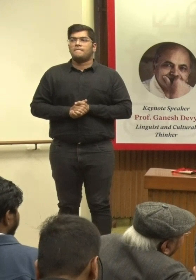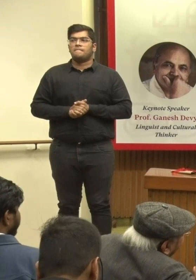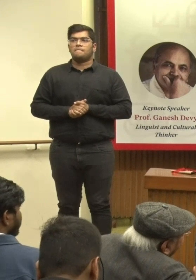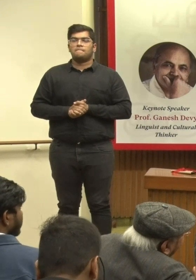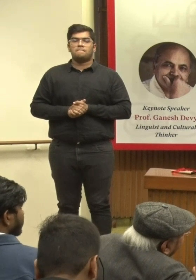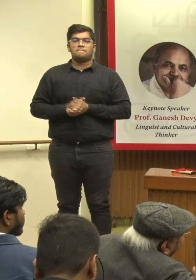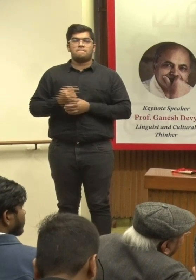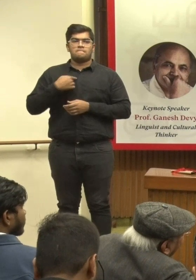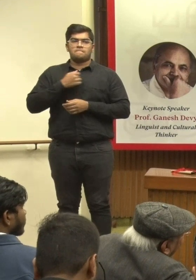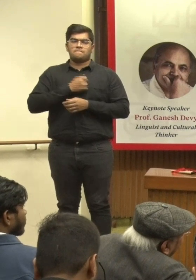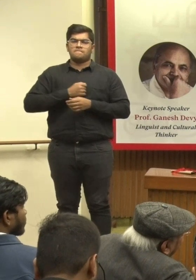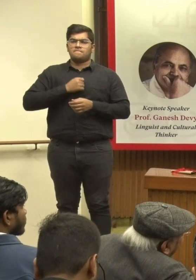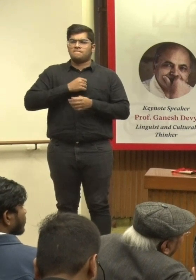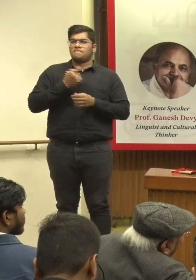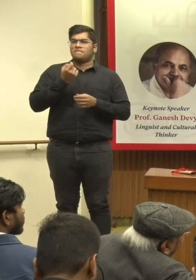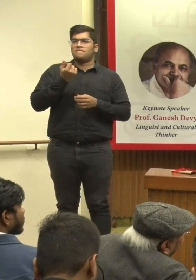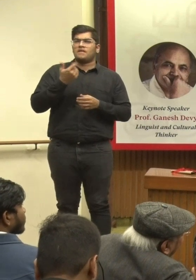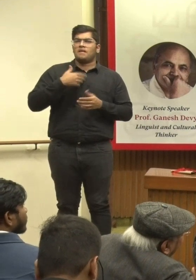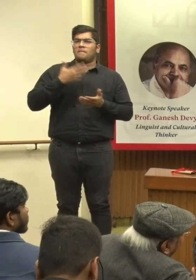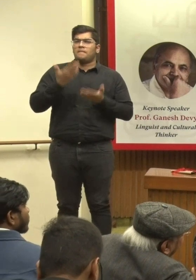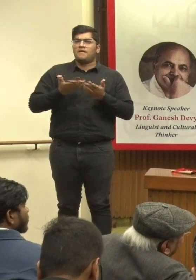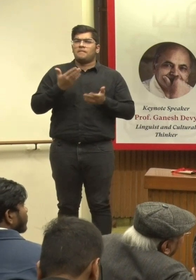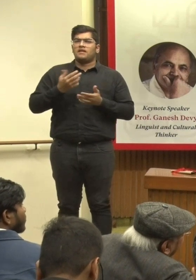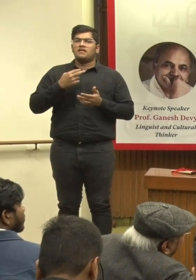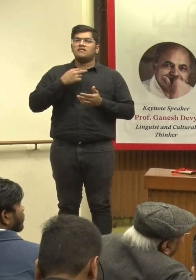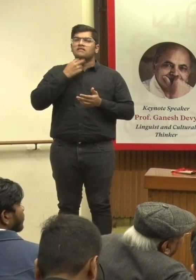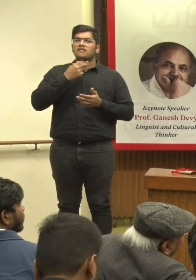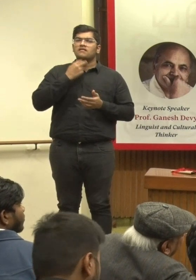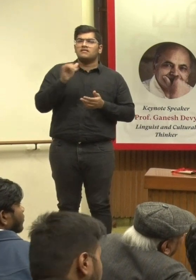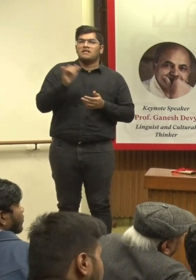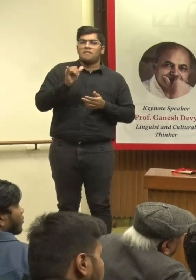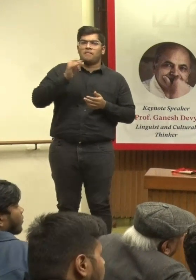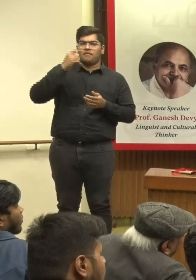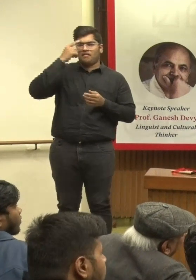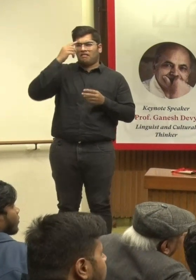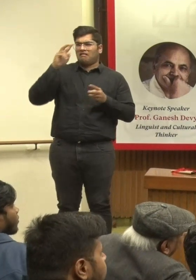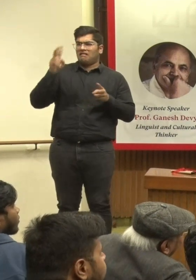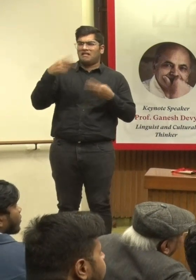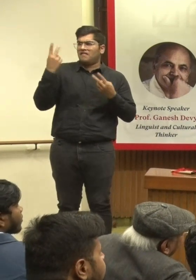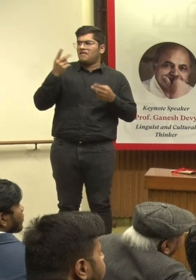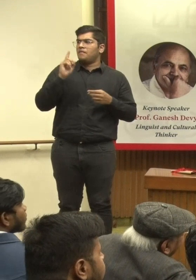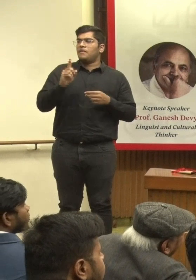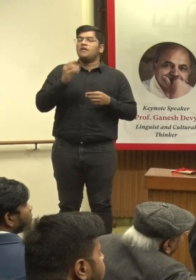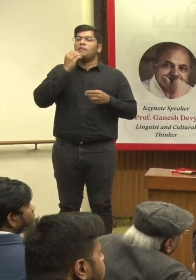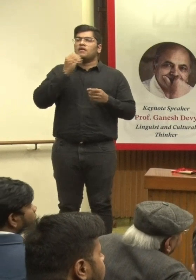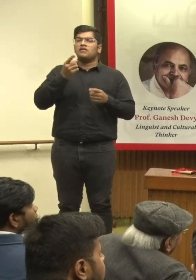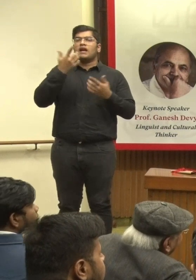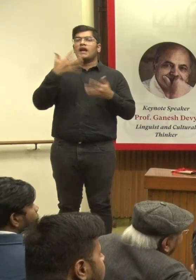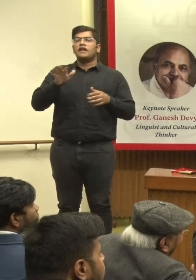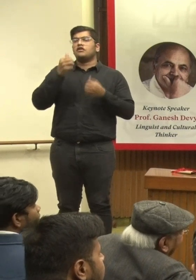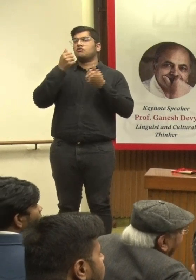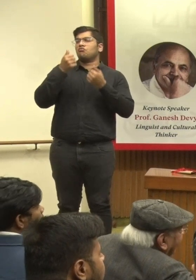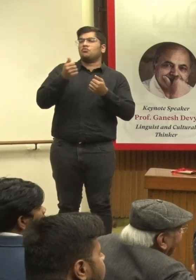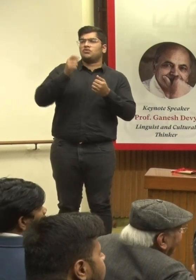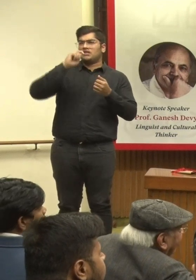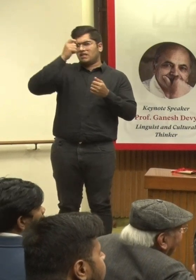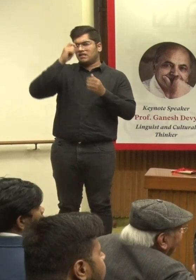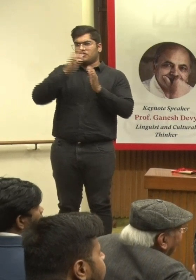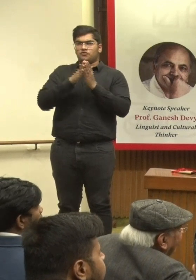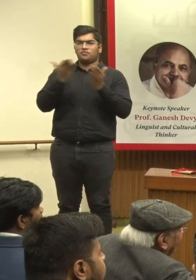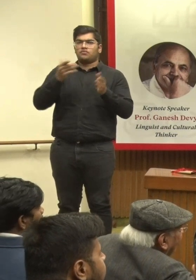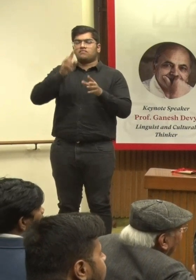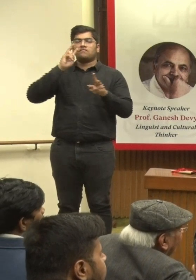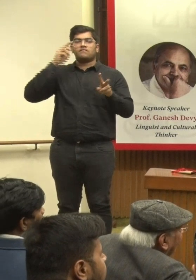I'm sorry, I mean I might be sounding a bit absurd to you, but do look up any good English dictionary to check